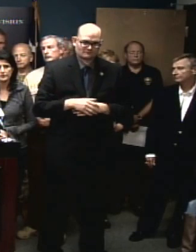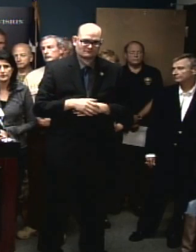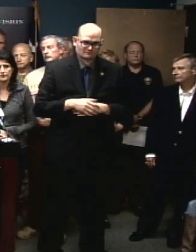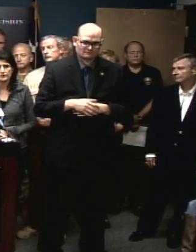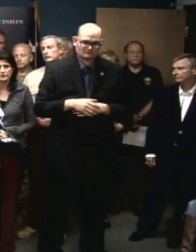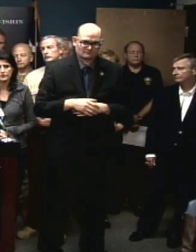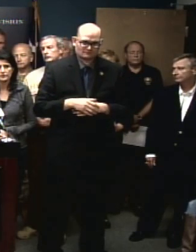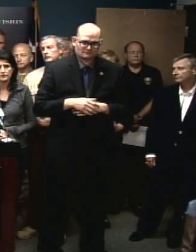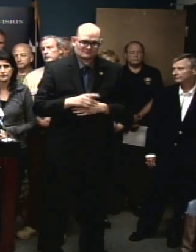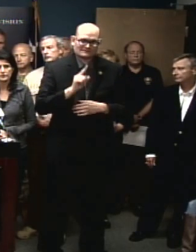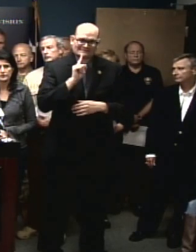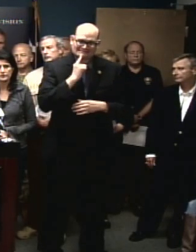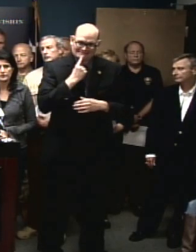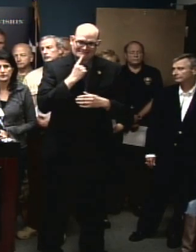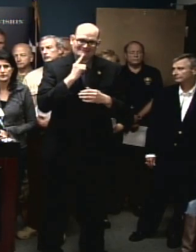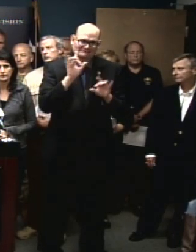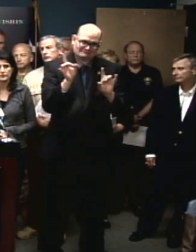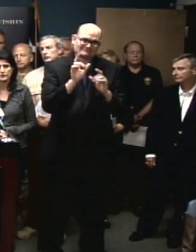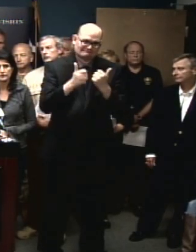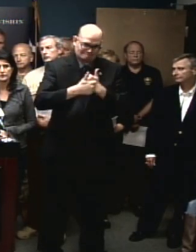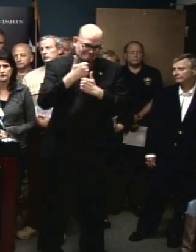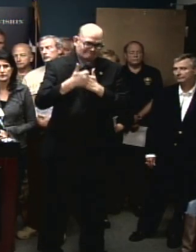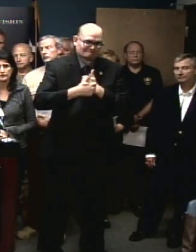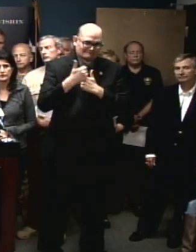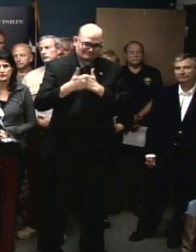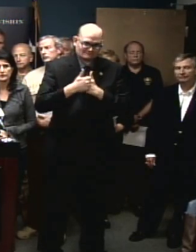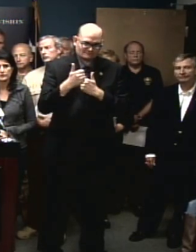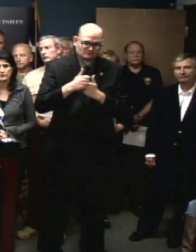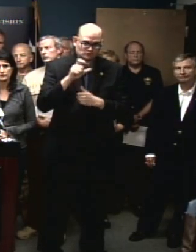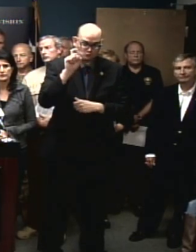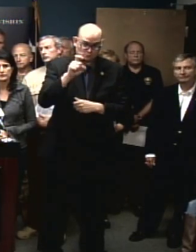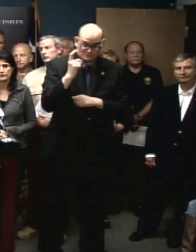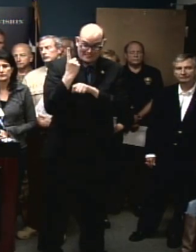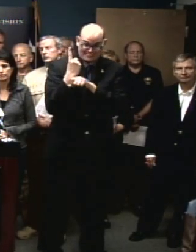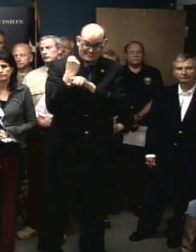hazard dam that was subject to a repair order from last year's flood.